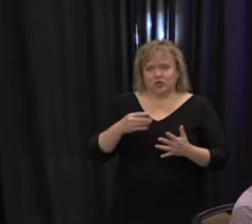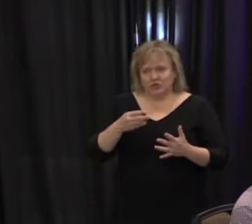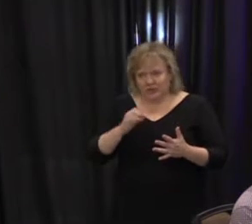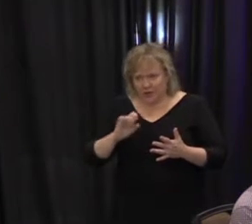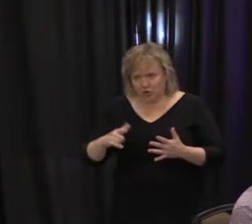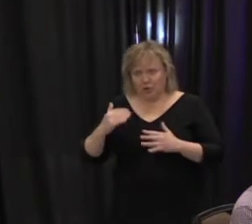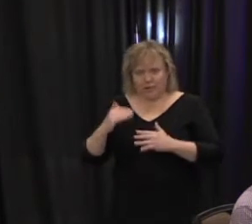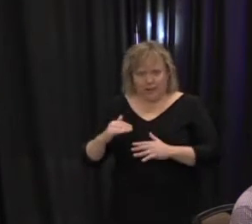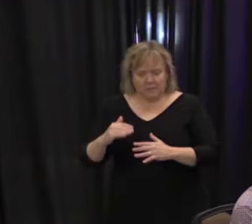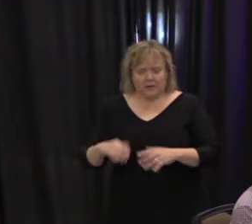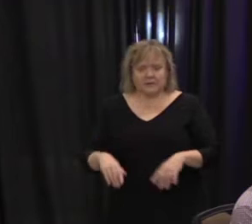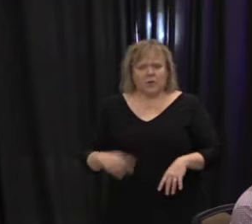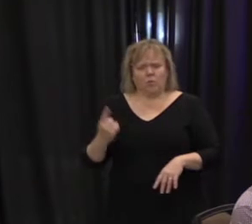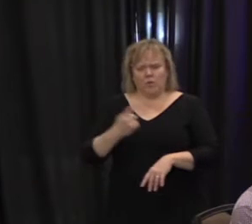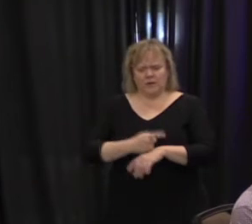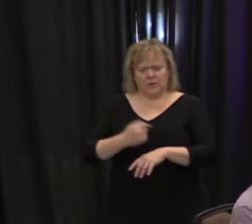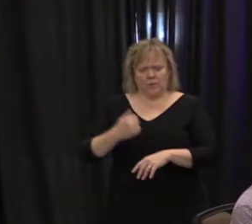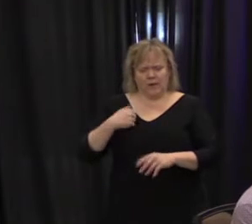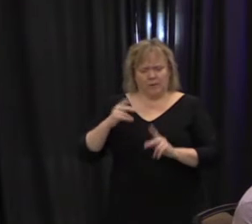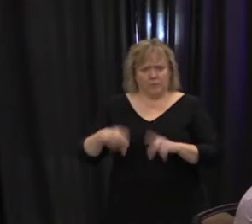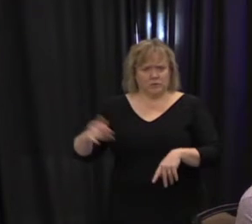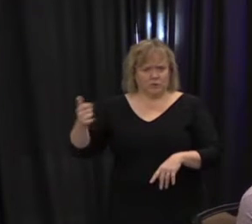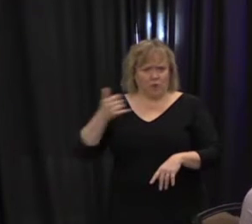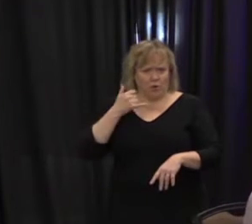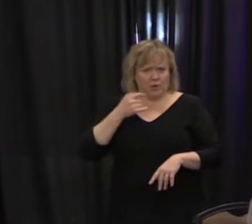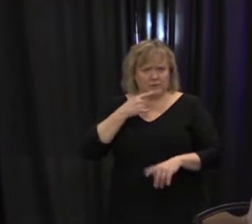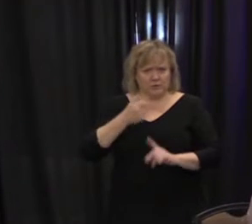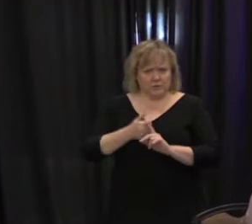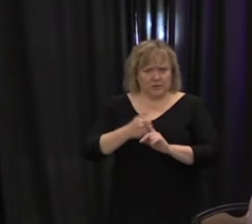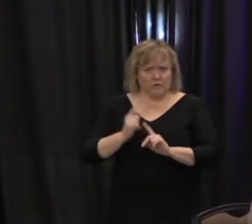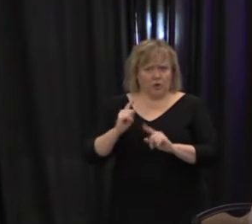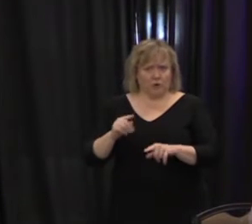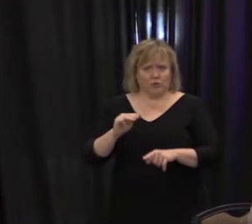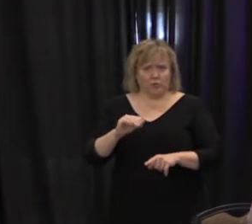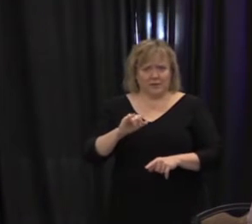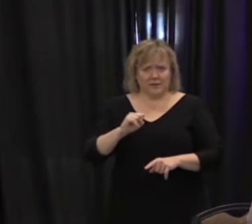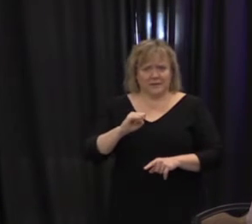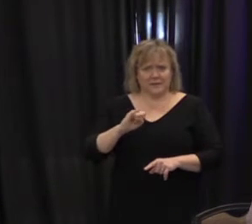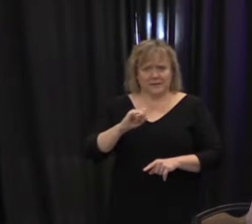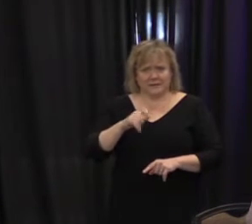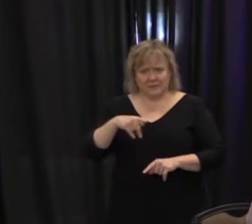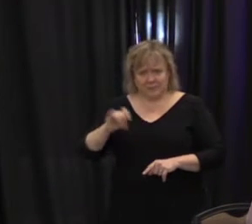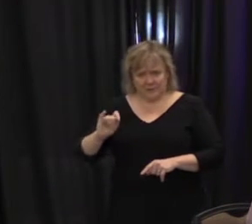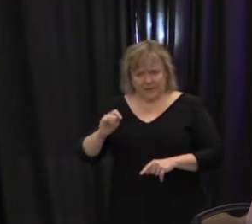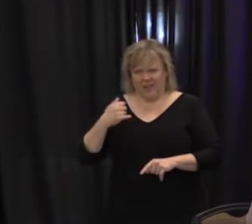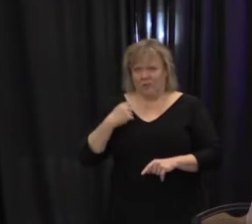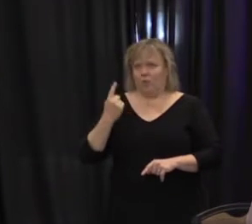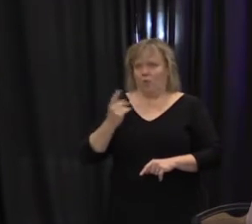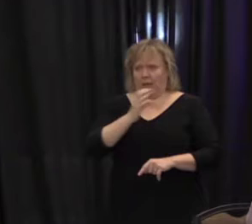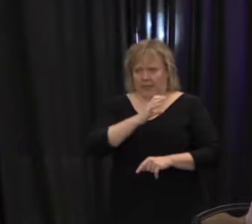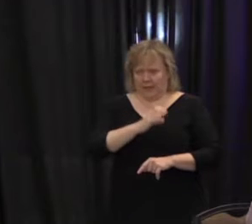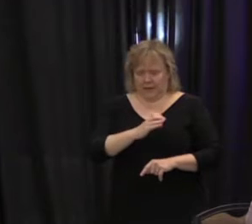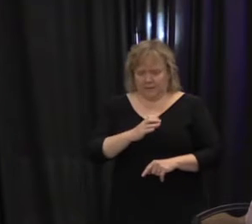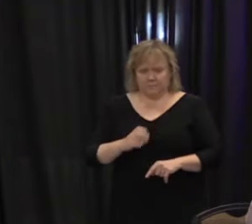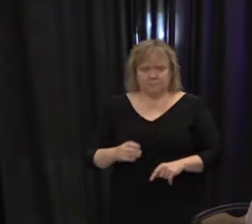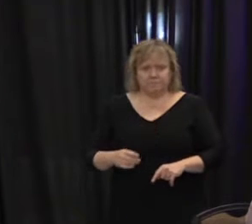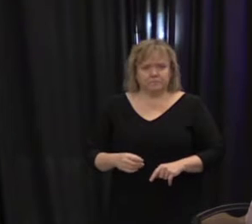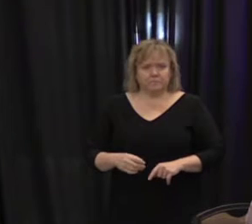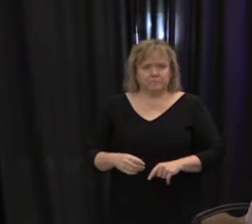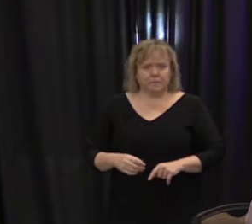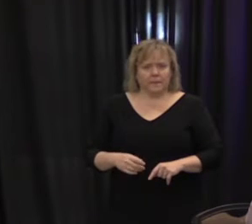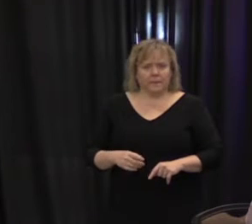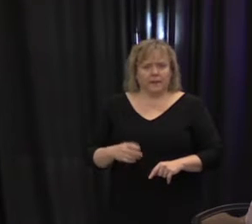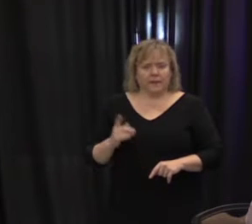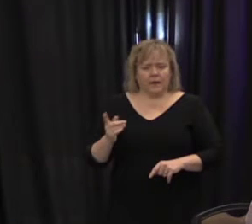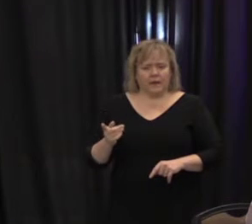one day there was a caller that we were working with who was going to Mississippi, which there's only one clinic in the state of Mississippi. And she went